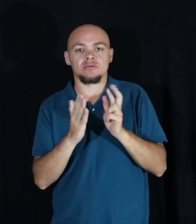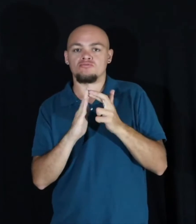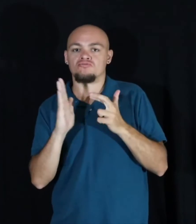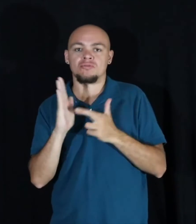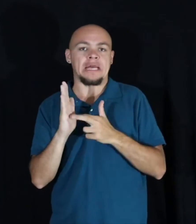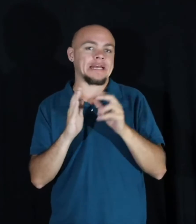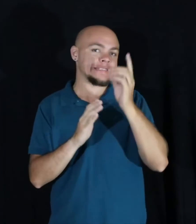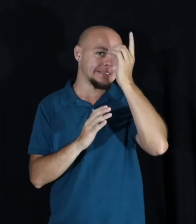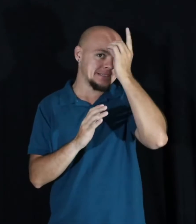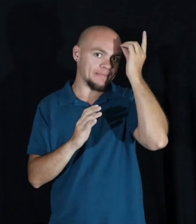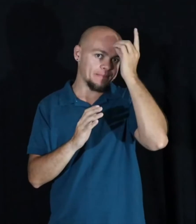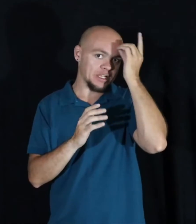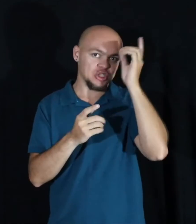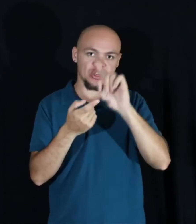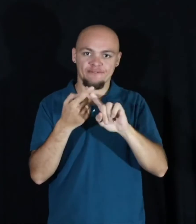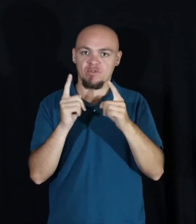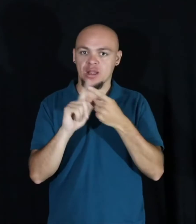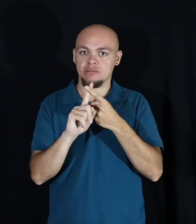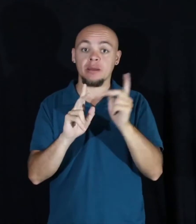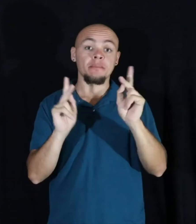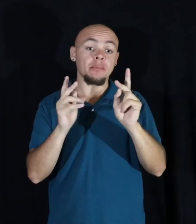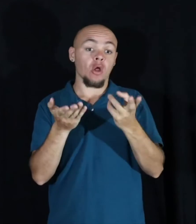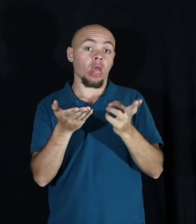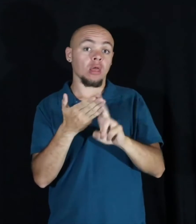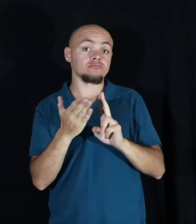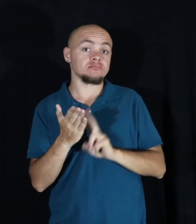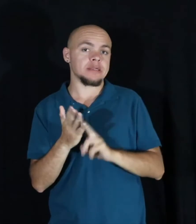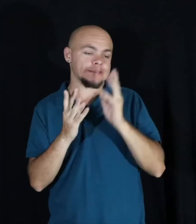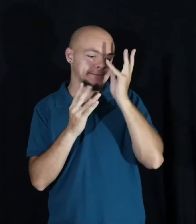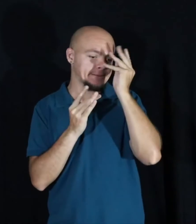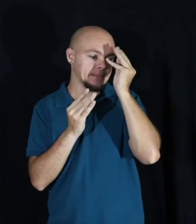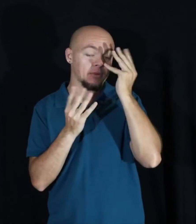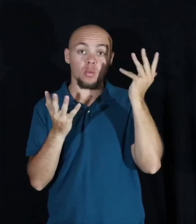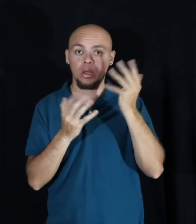friend online. It asks everyone who signs up to think about